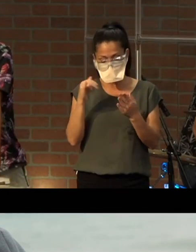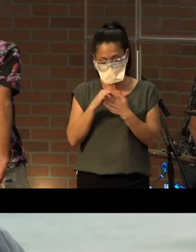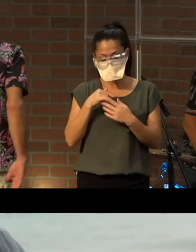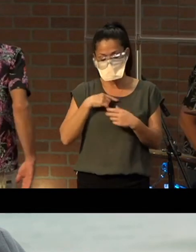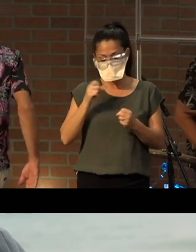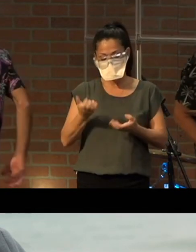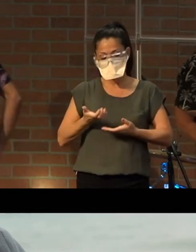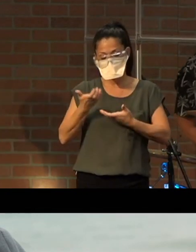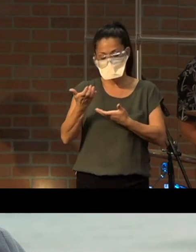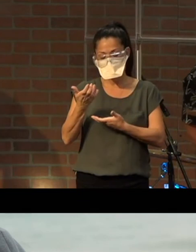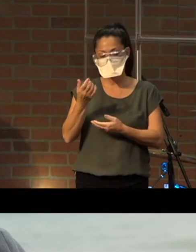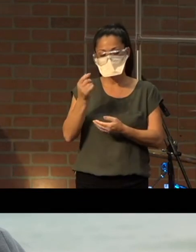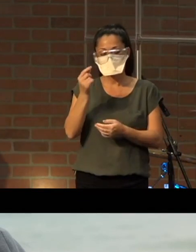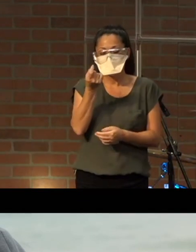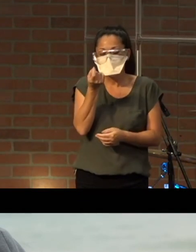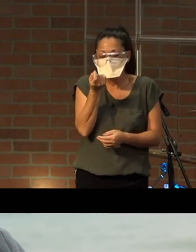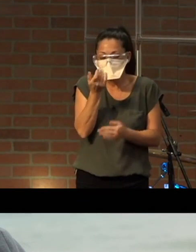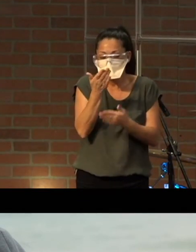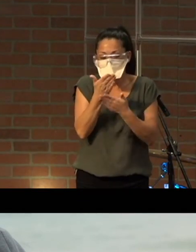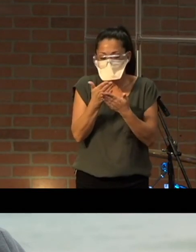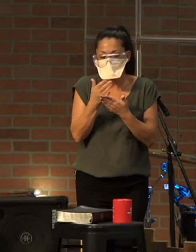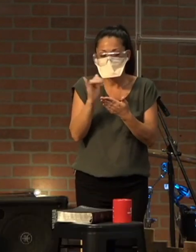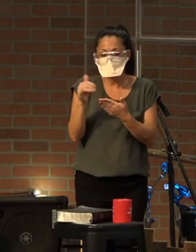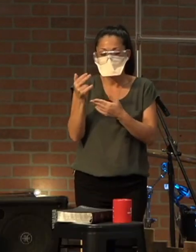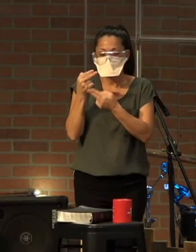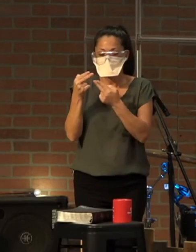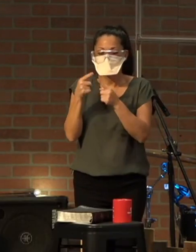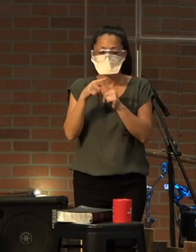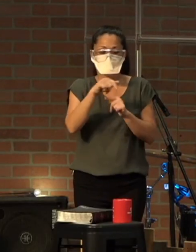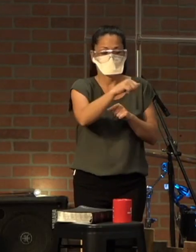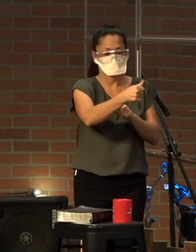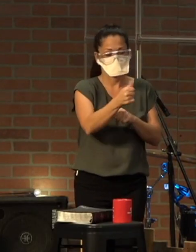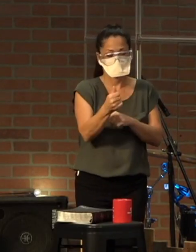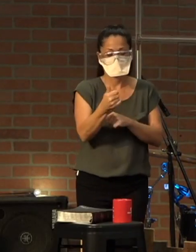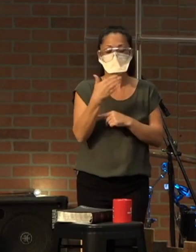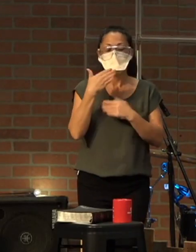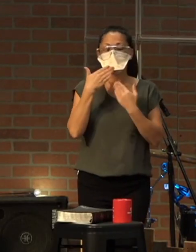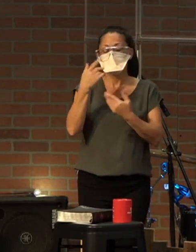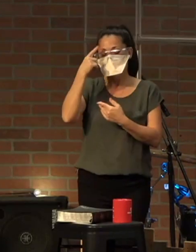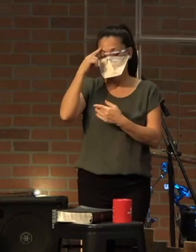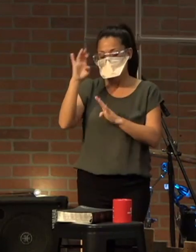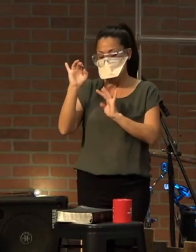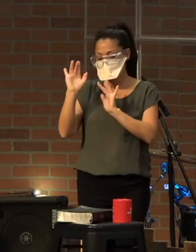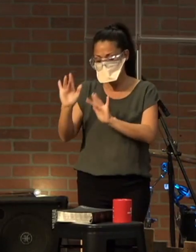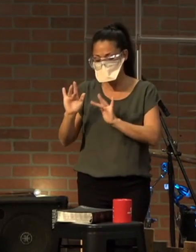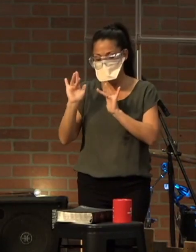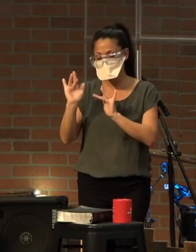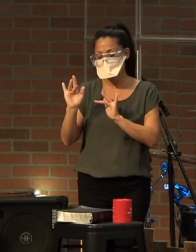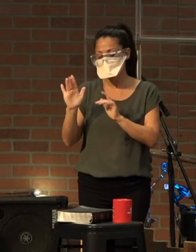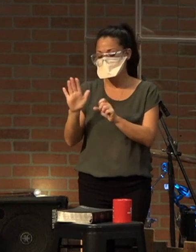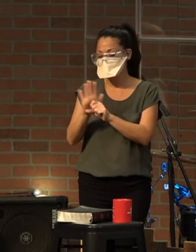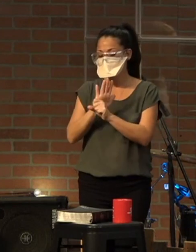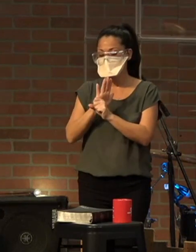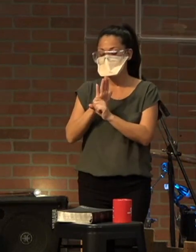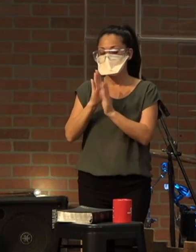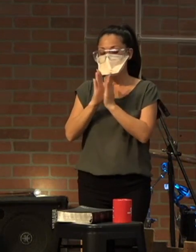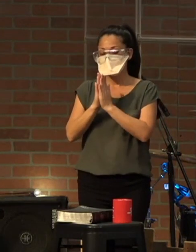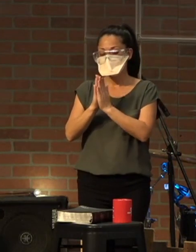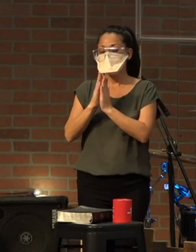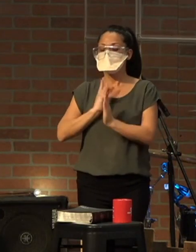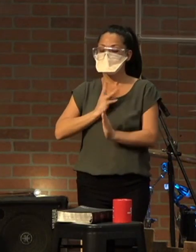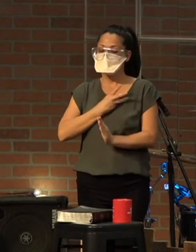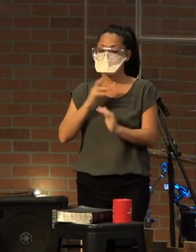a fraction of that holiness to others. Thank you for being merciful, Pray that we would be able